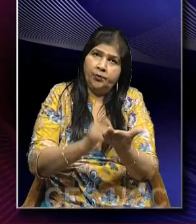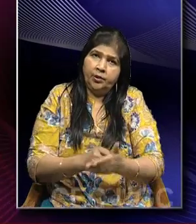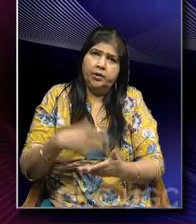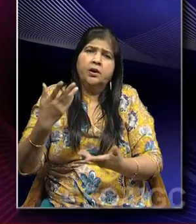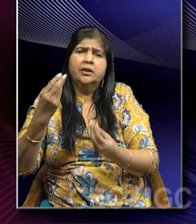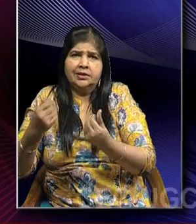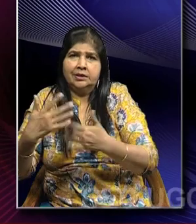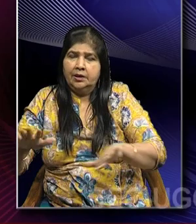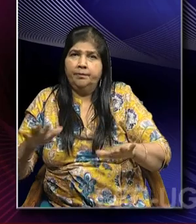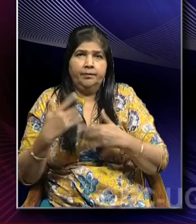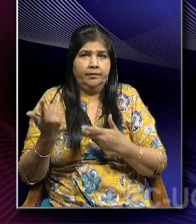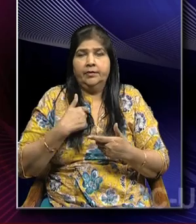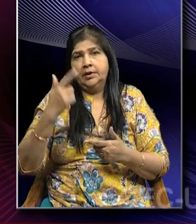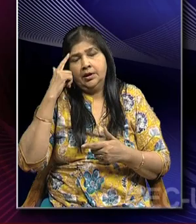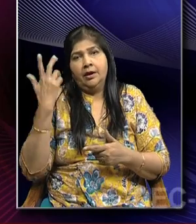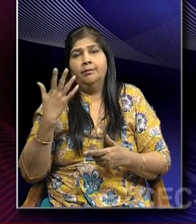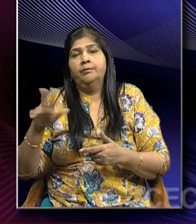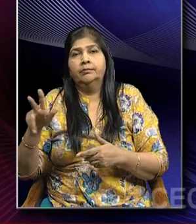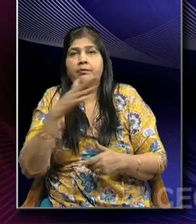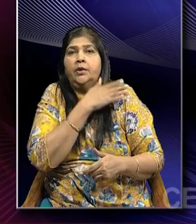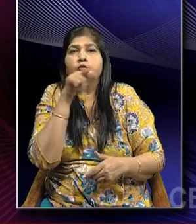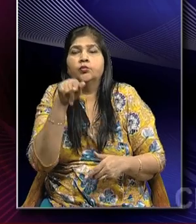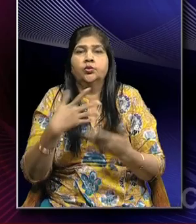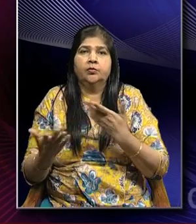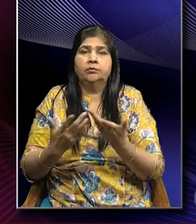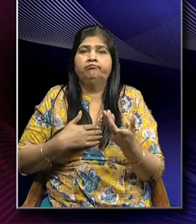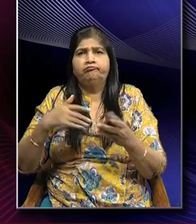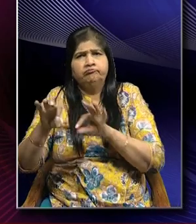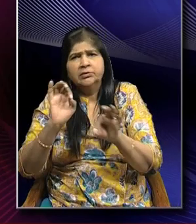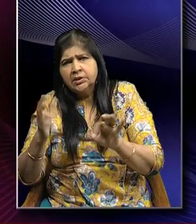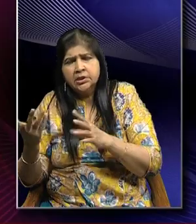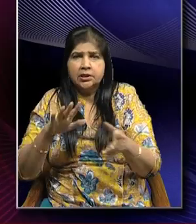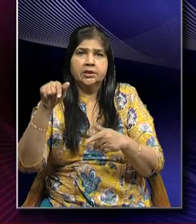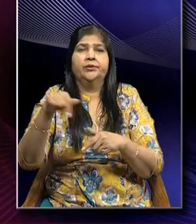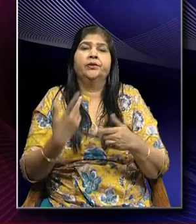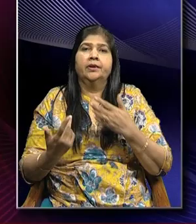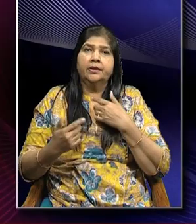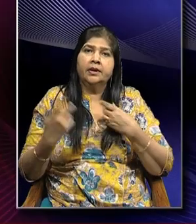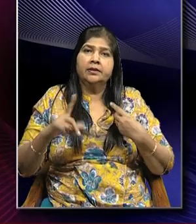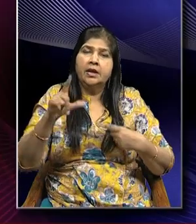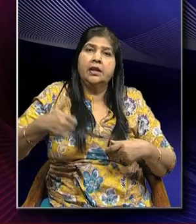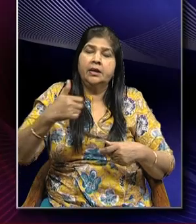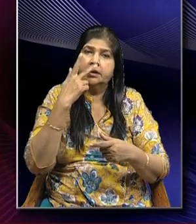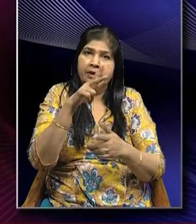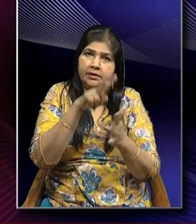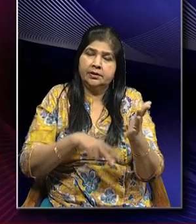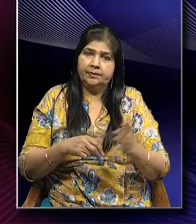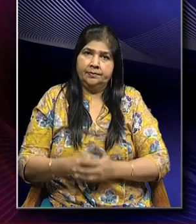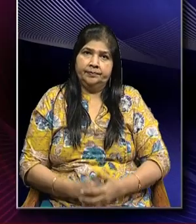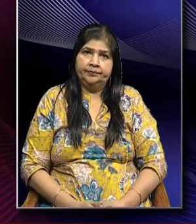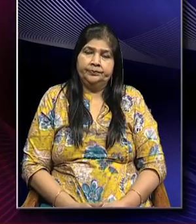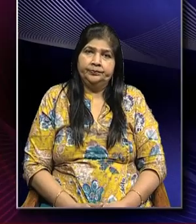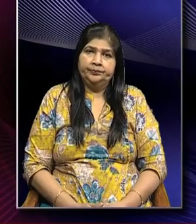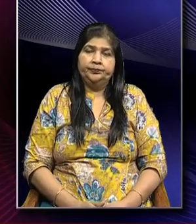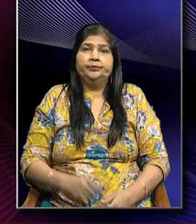you may skip as well. So it is completely as per the discretion of the company as far as leadership indicators are concerned.